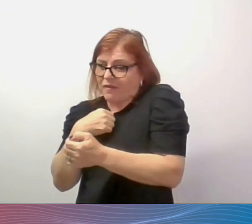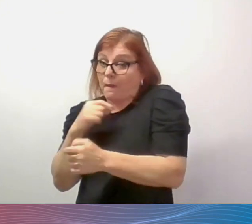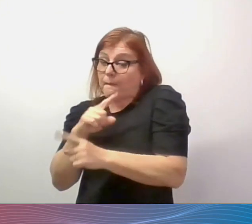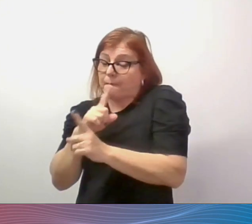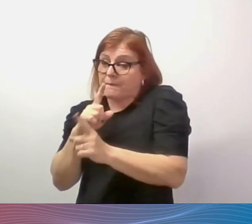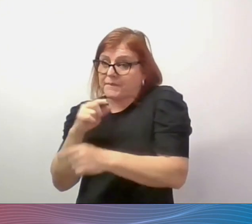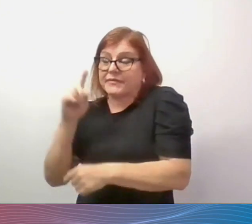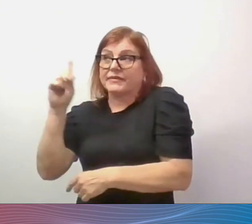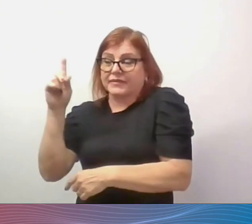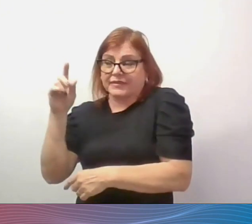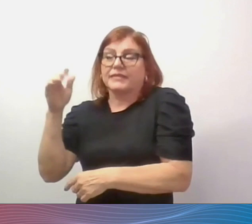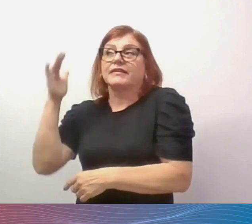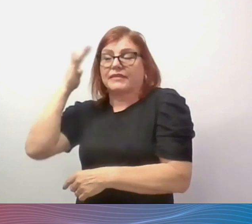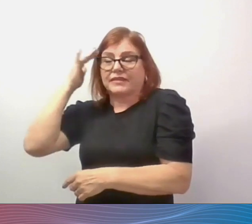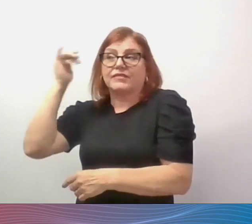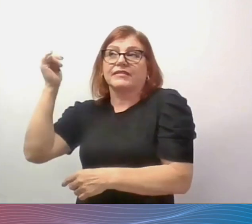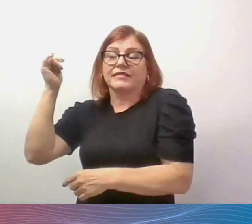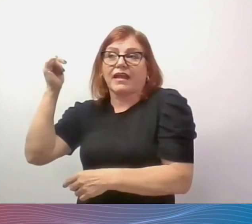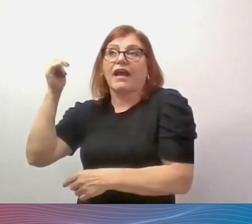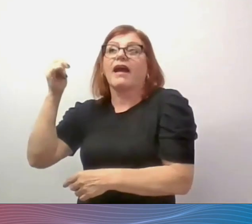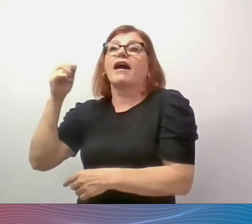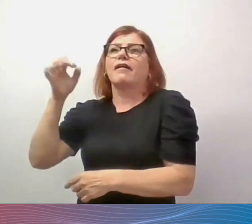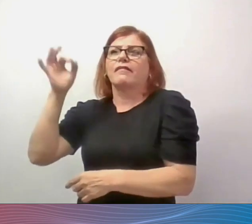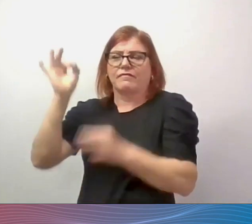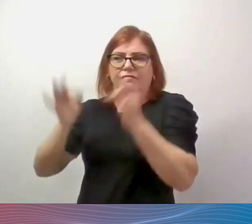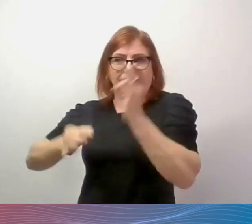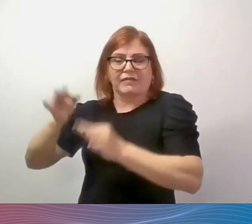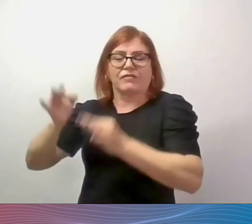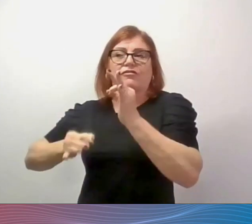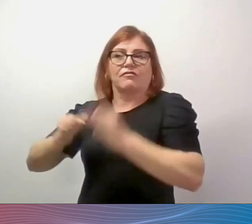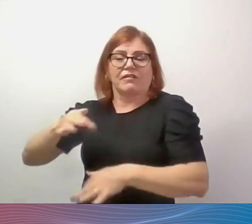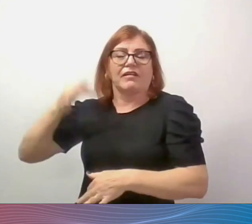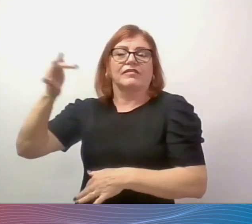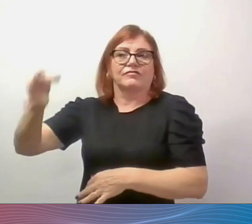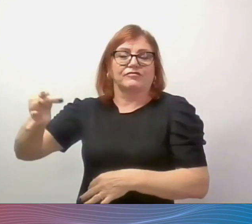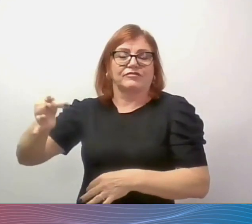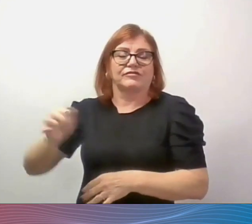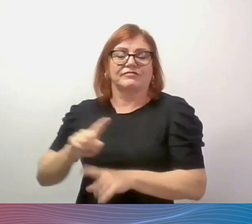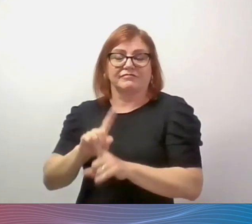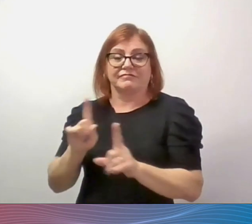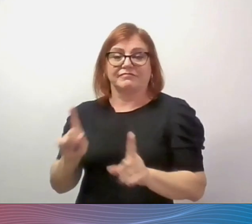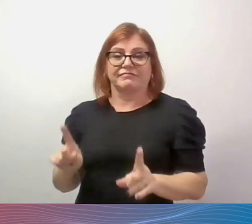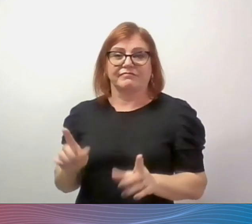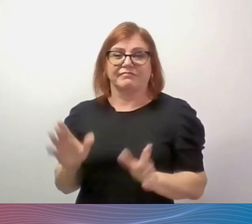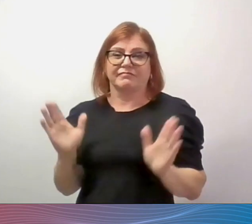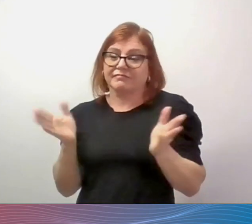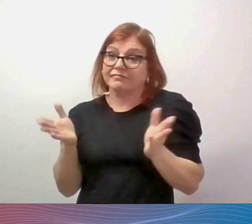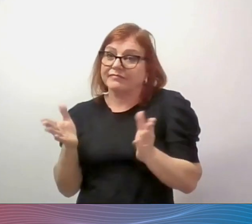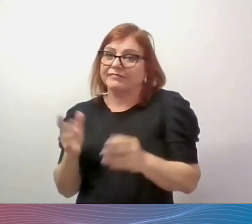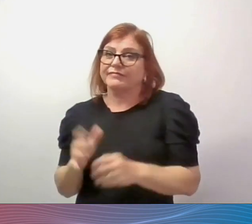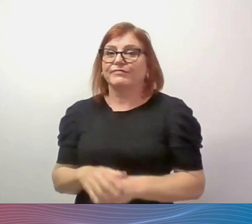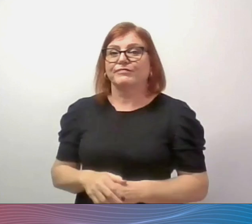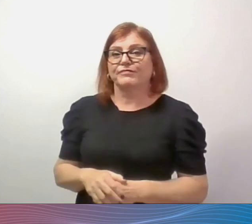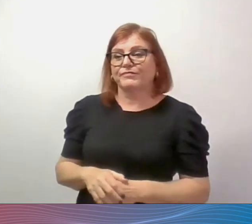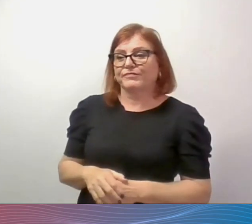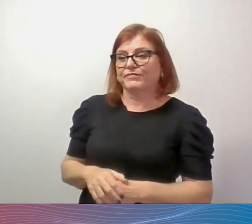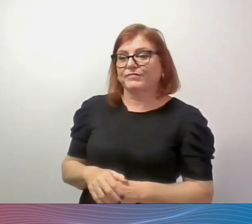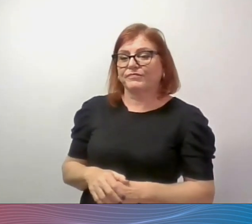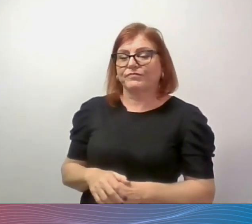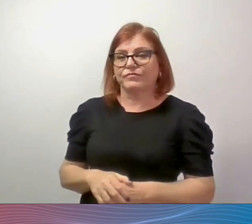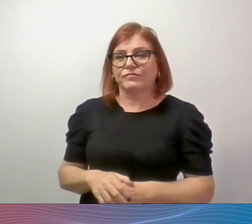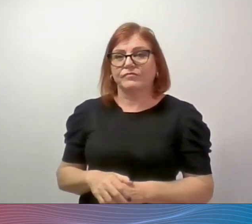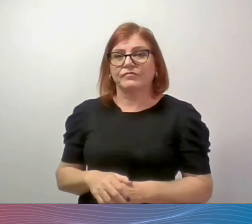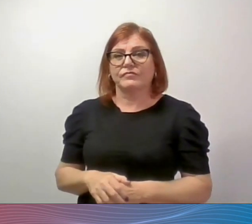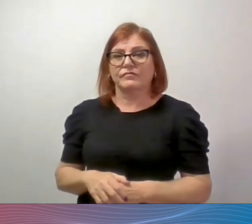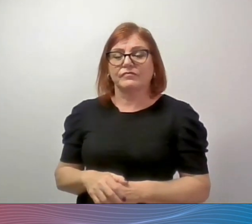vai julgar, mas I'm here by myself. One day God he knows, one day he will judge me. Acaba virando um vício.